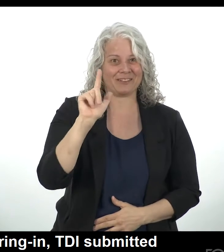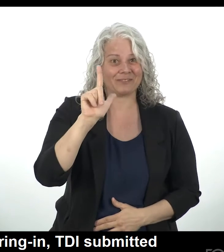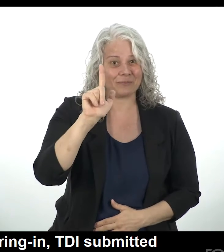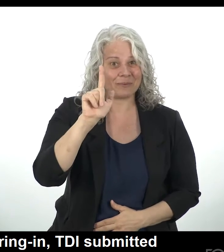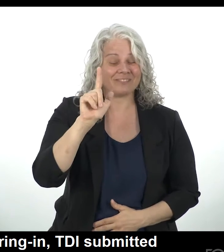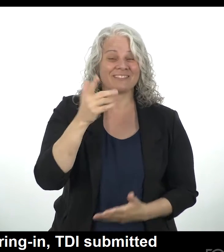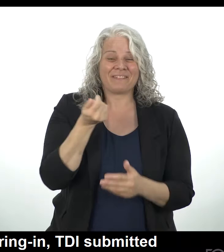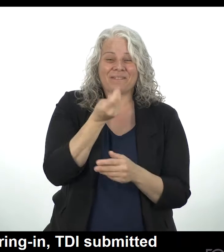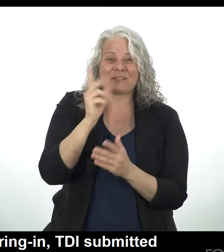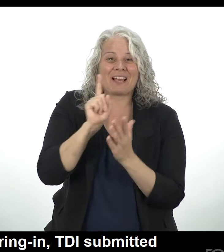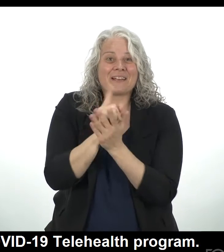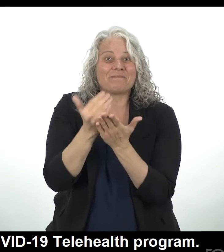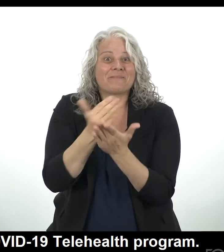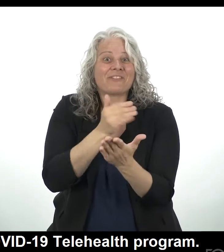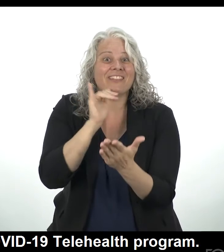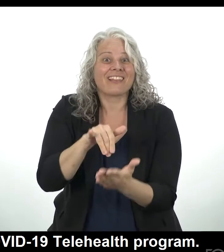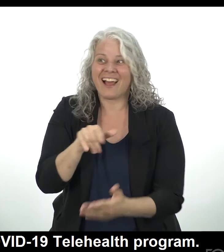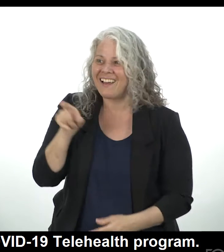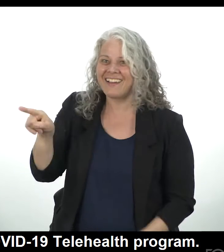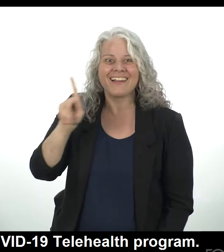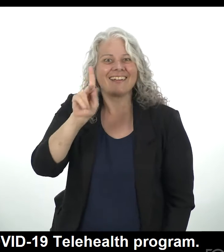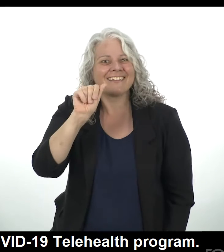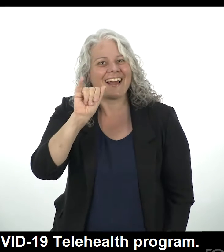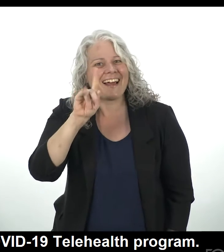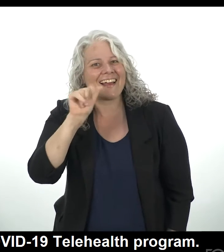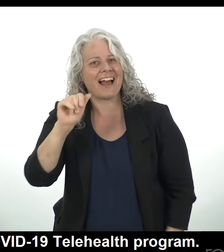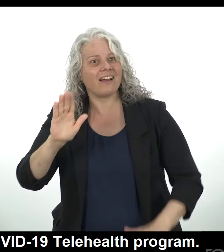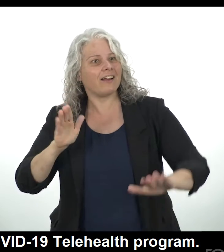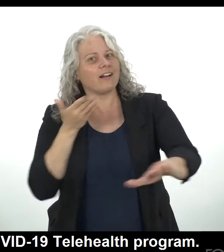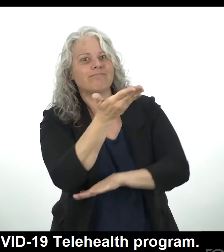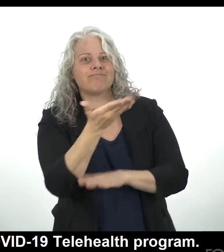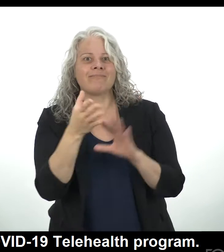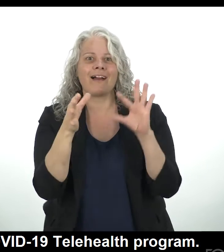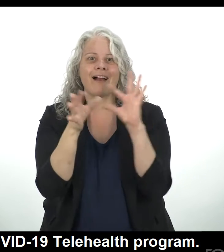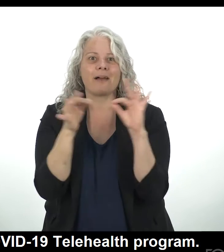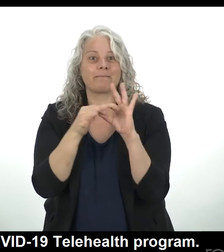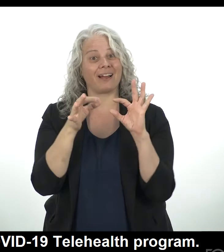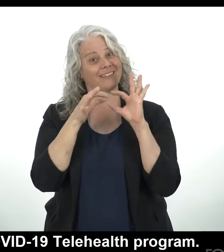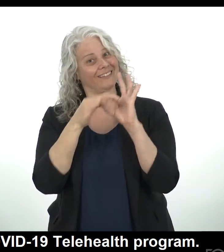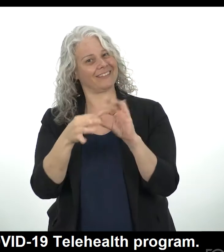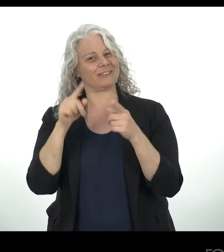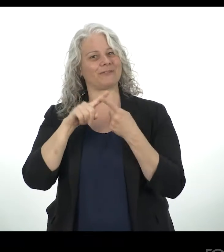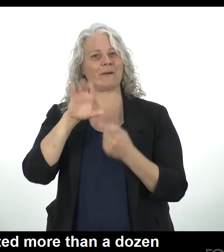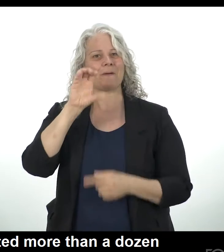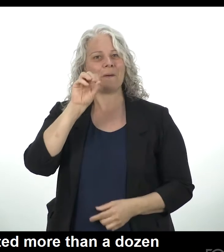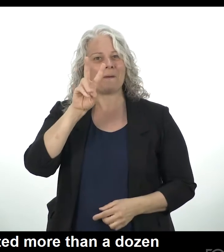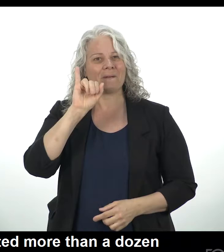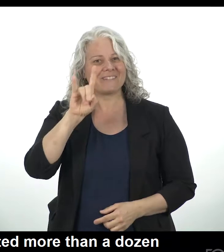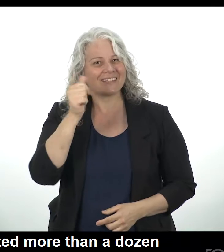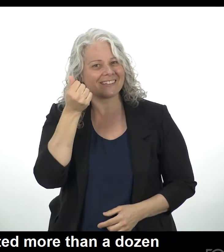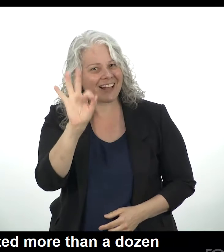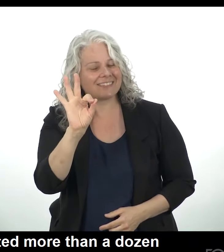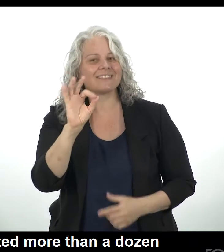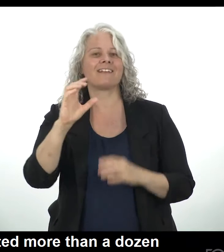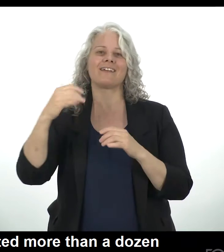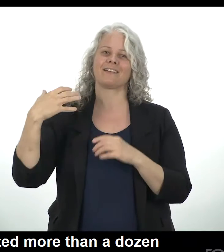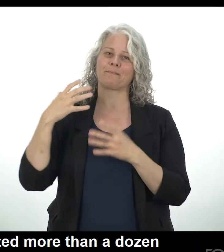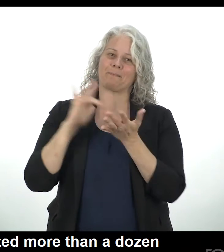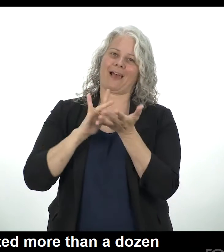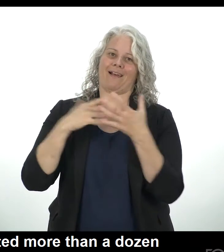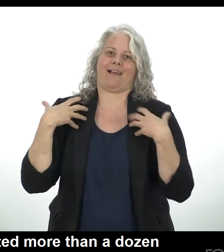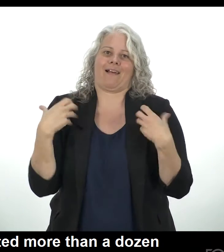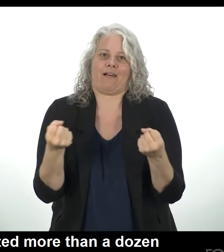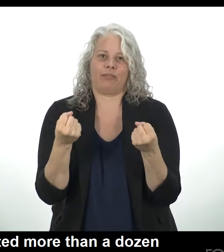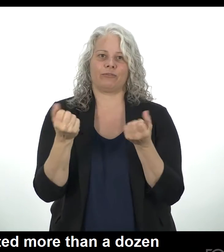swearing in, TDI submitted comments on the Commission's COVID-19 telehealth program. Not only that, Eric